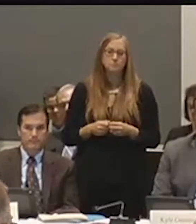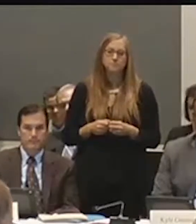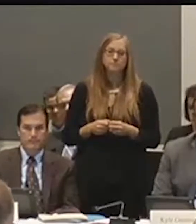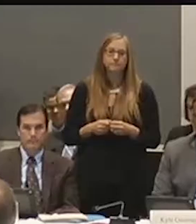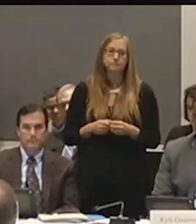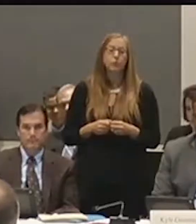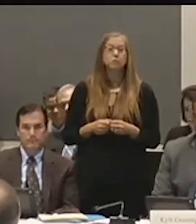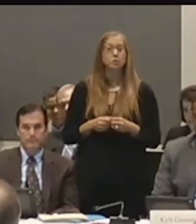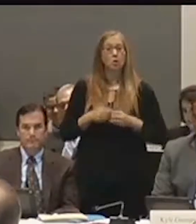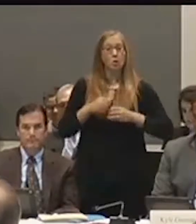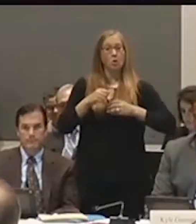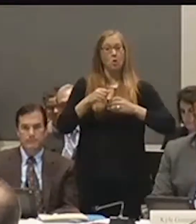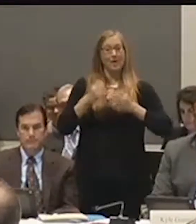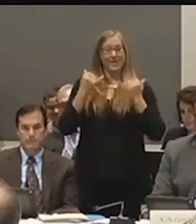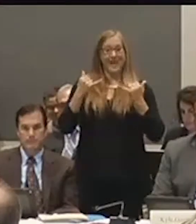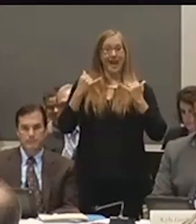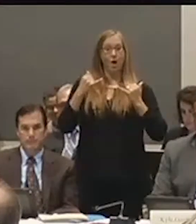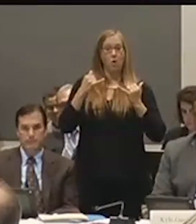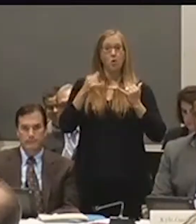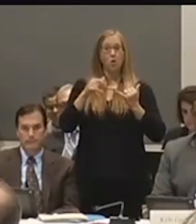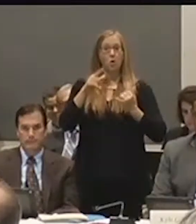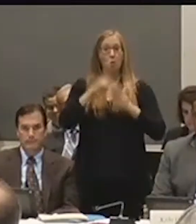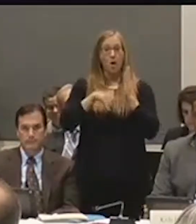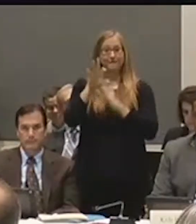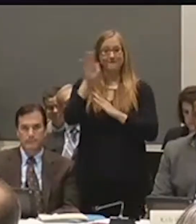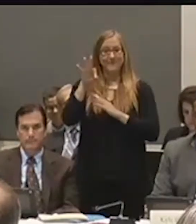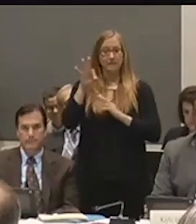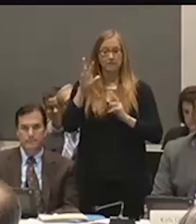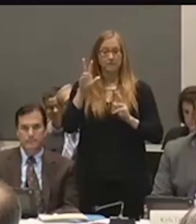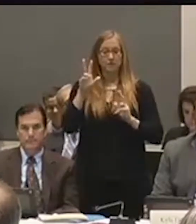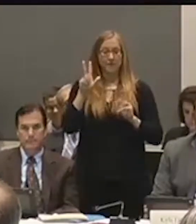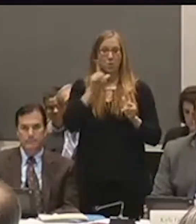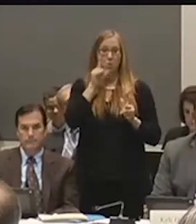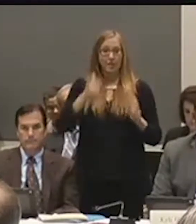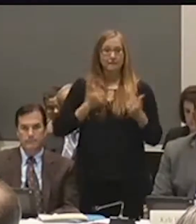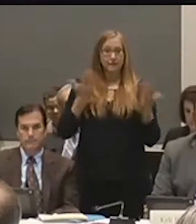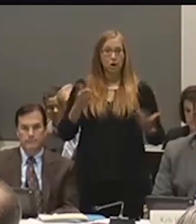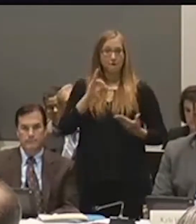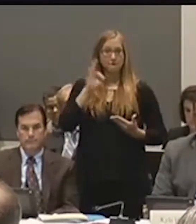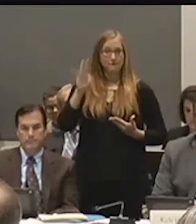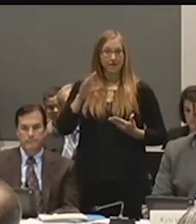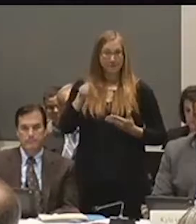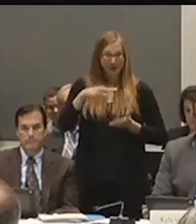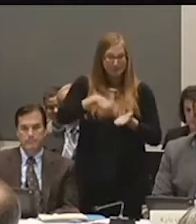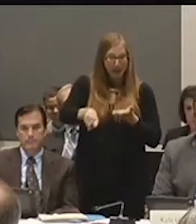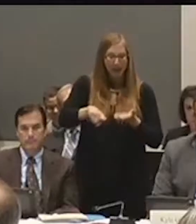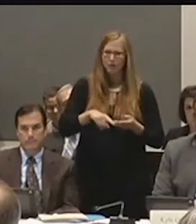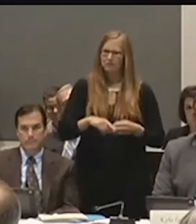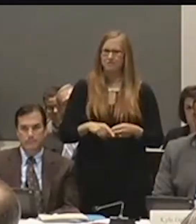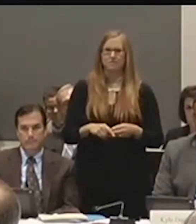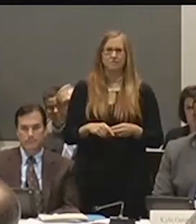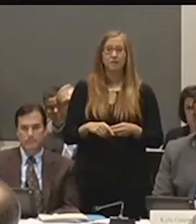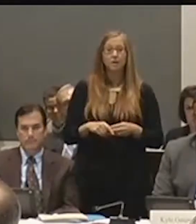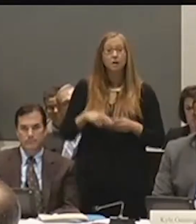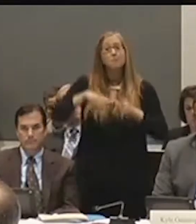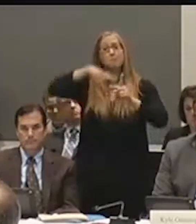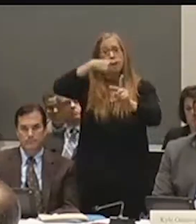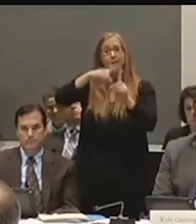that the Flint population faces are too high, and it is faced by a population that has a overwhelming level of